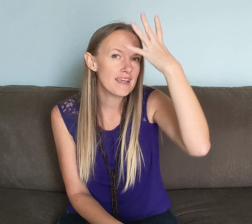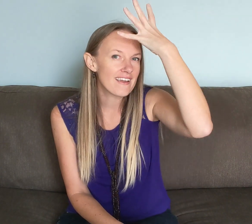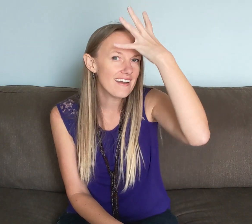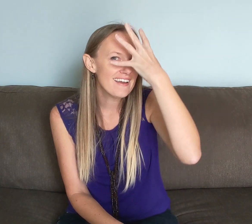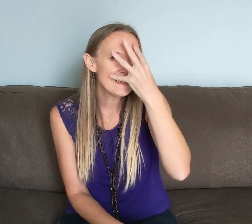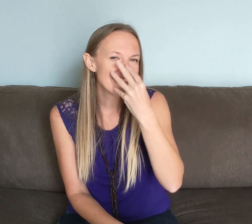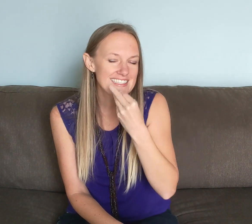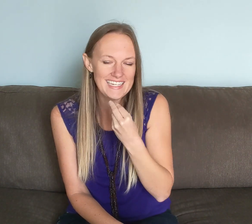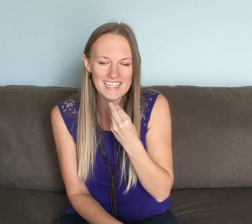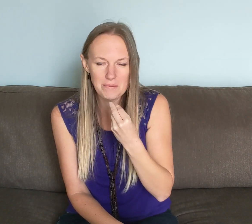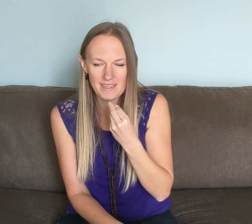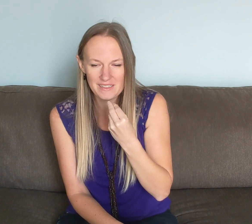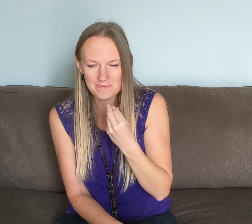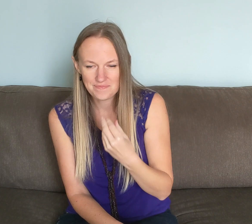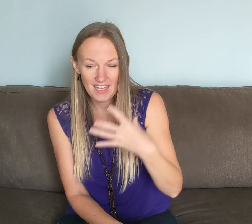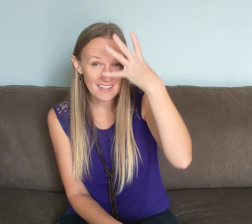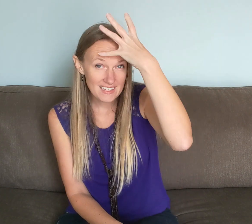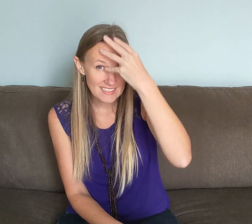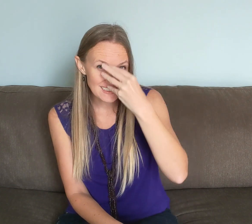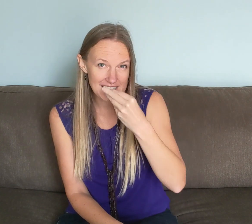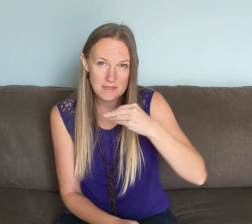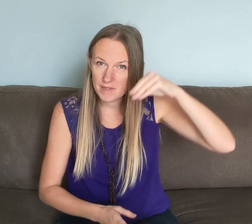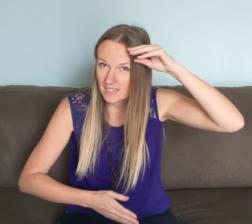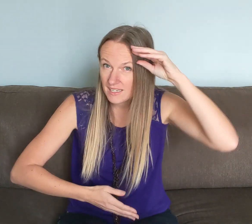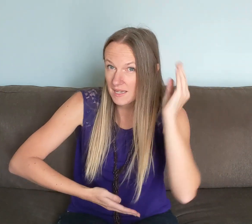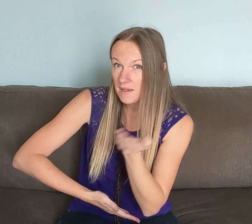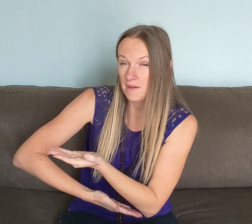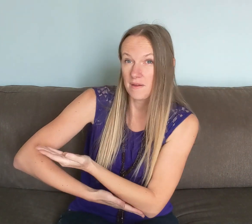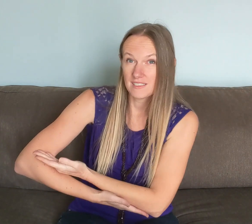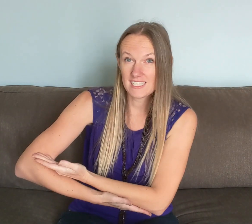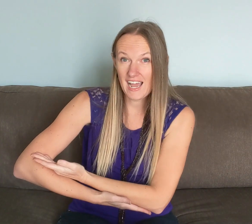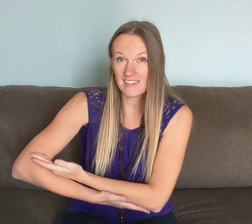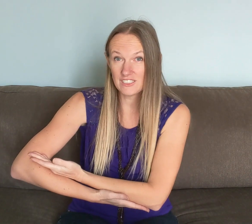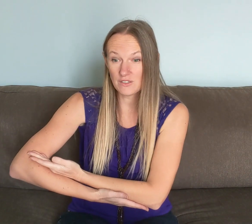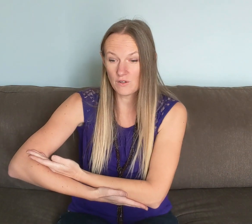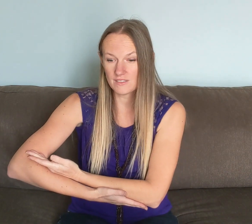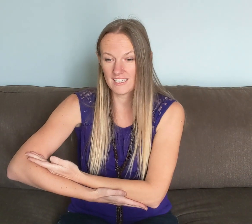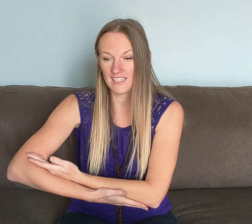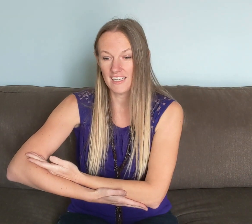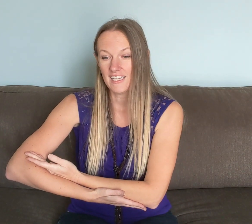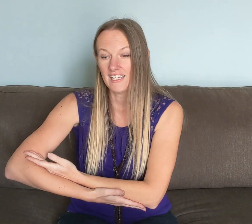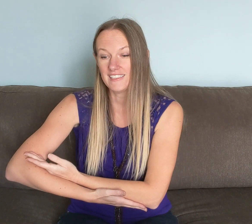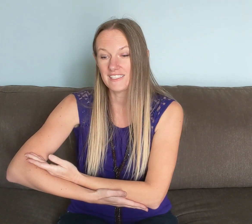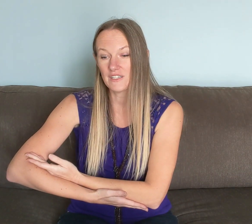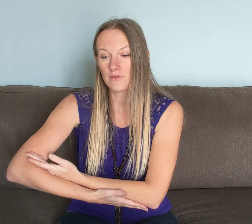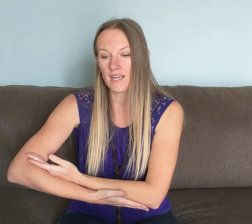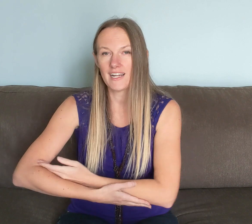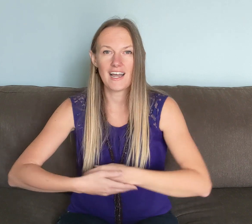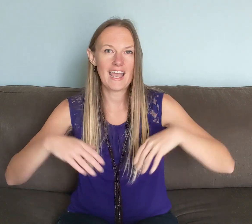sleeping. Sleeping, okay? The sleeping child you're holding is the great I